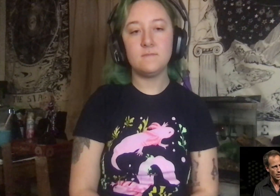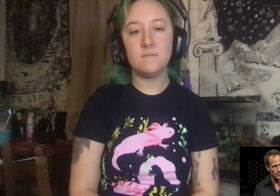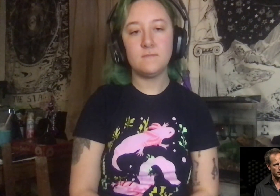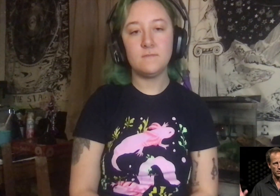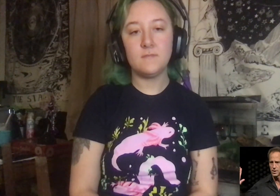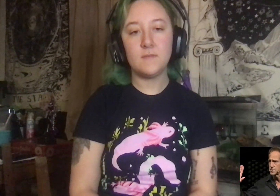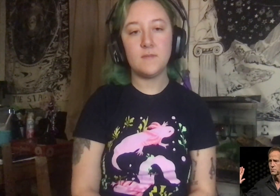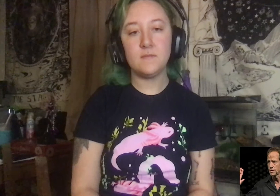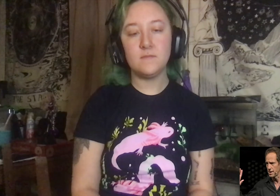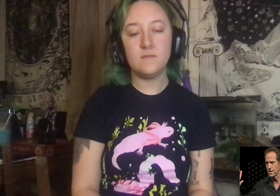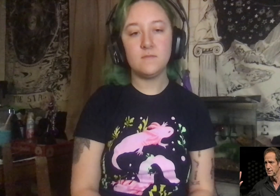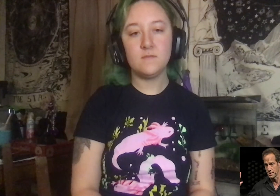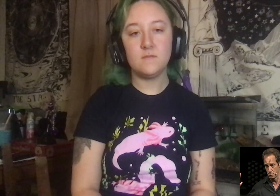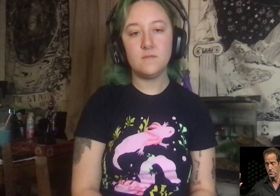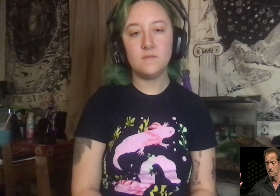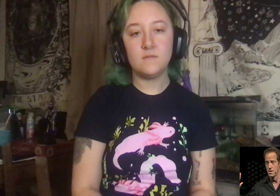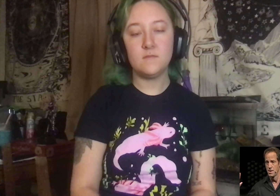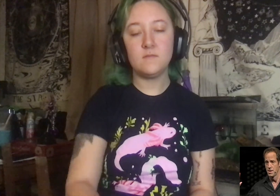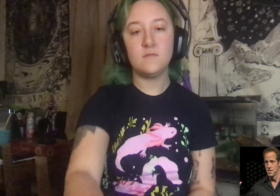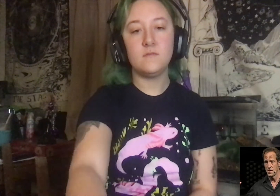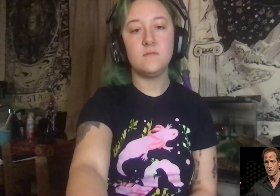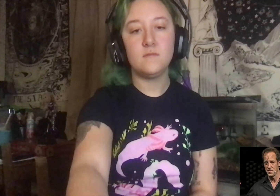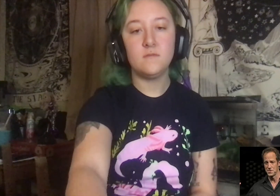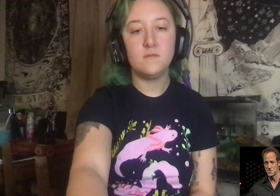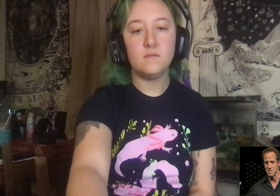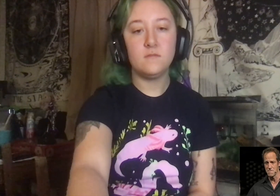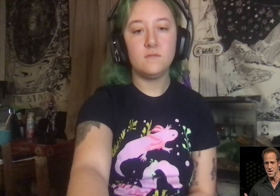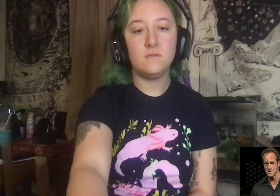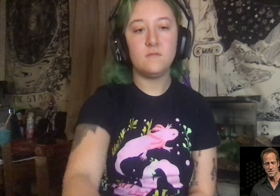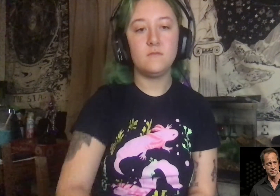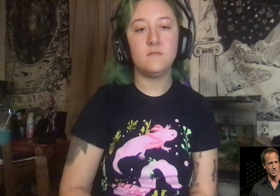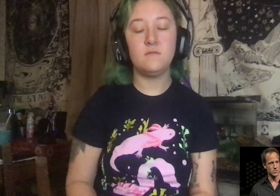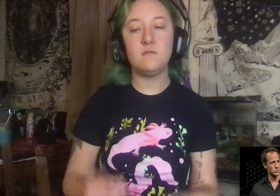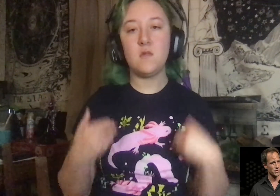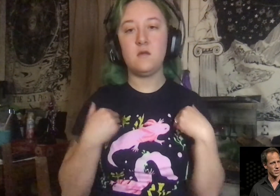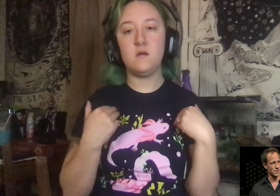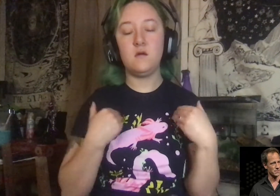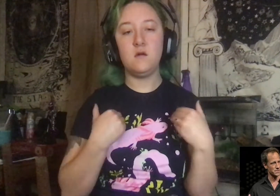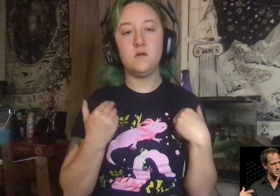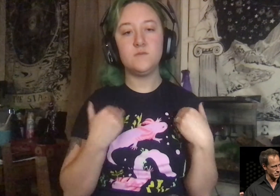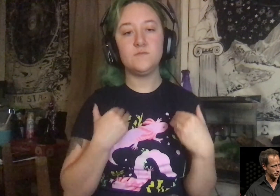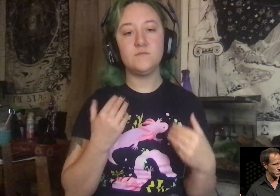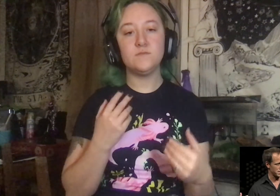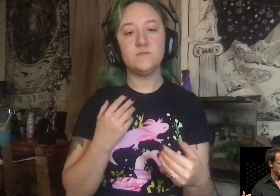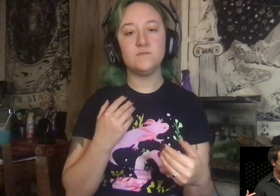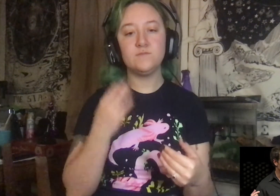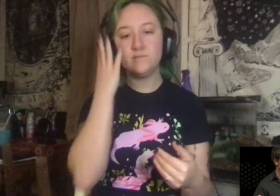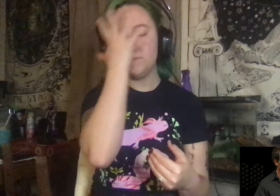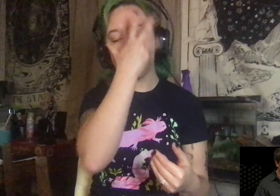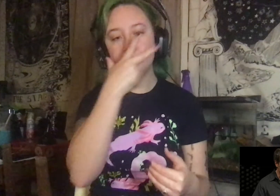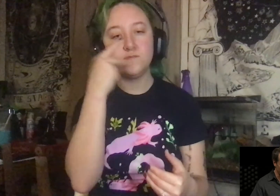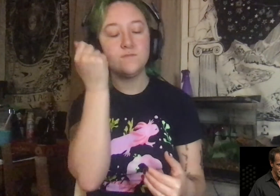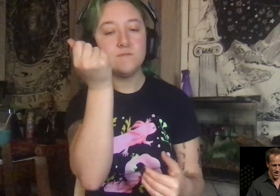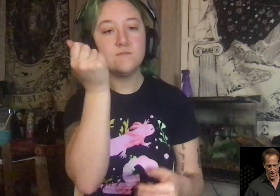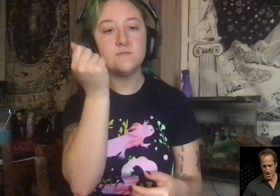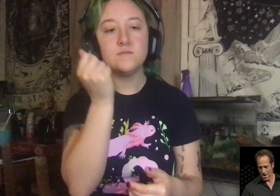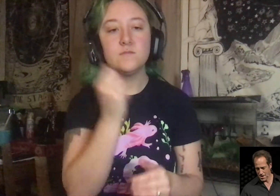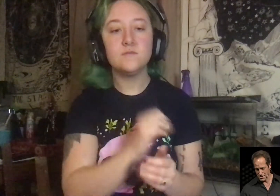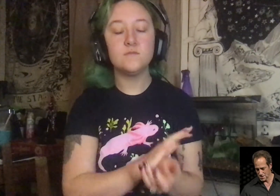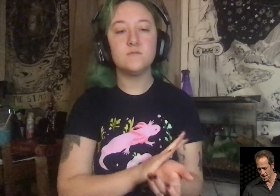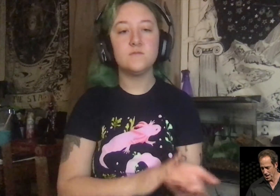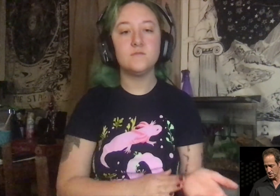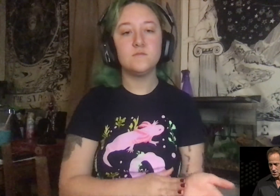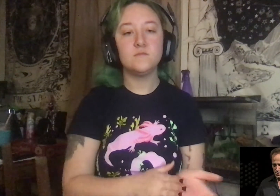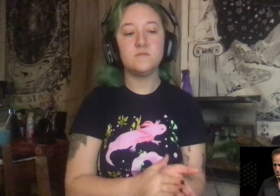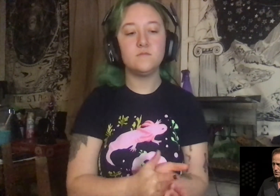whistle while they work. I swear to God, I did it with them. They've got this amazing sort of symmetry to their life.